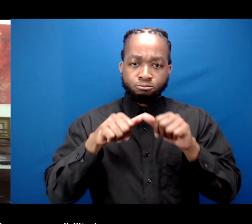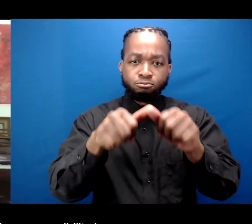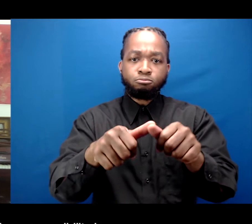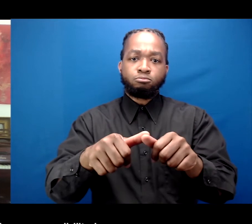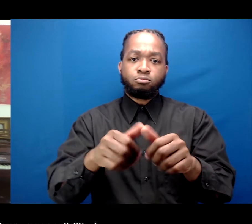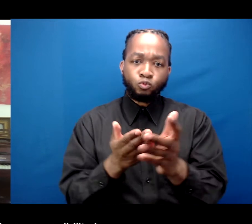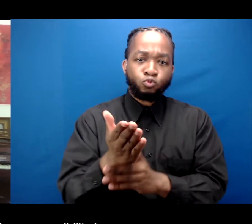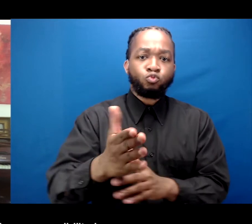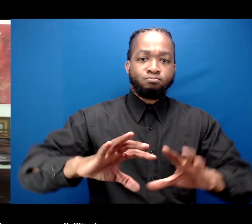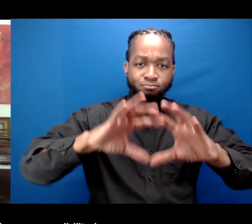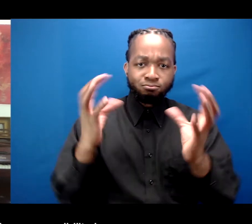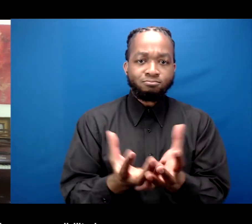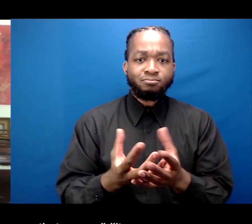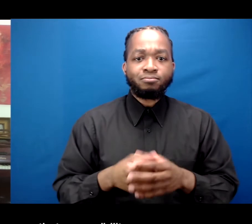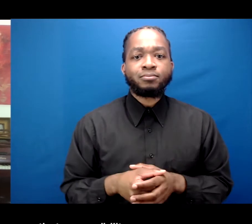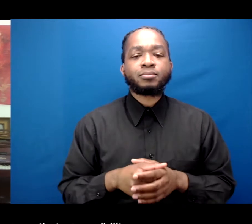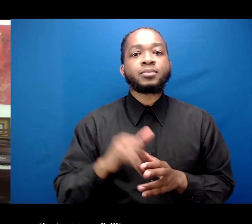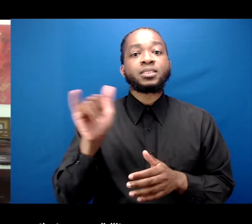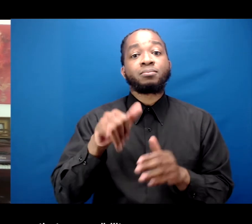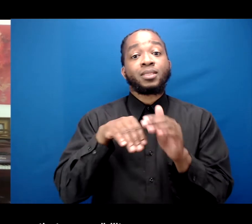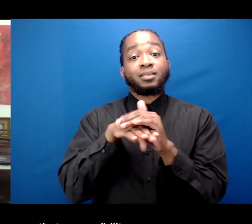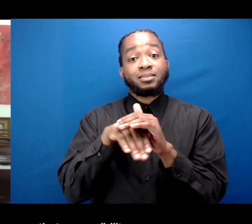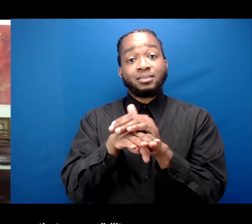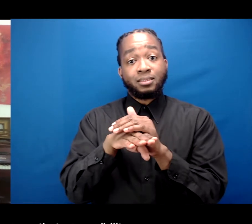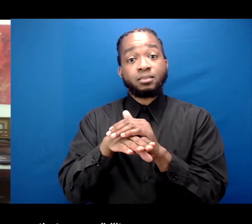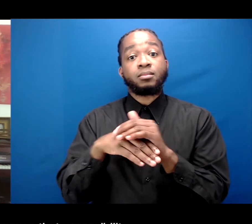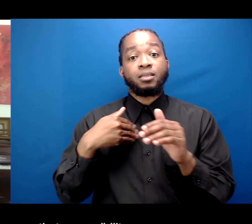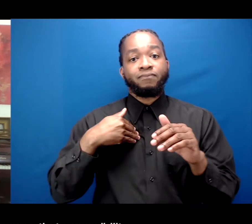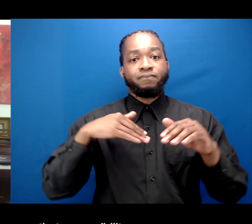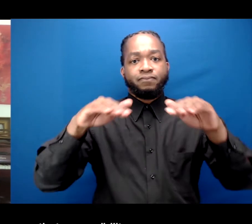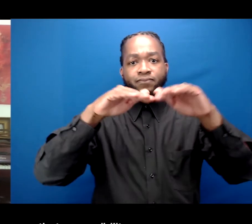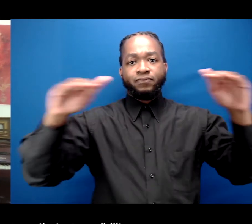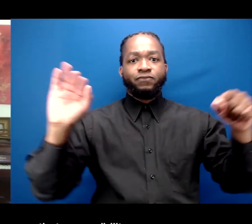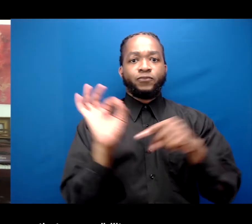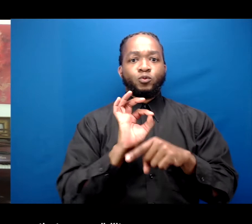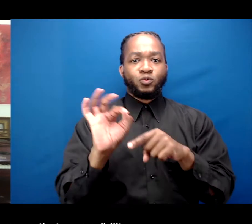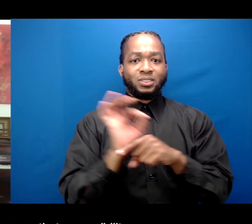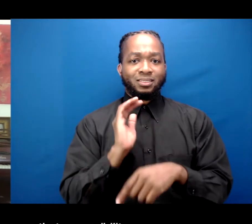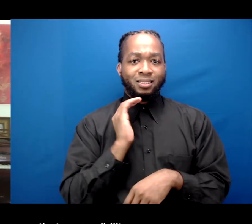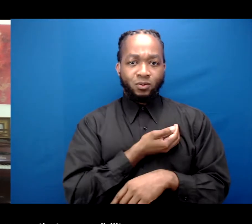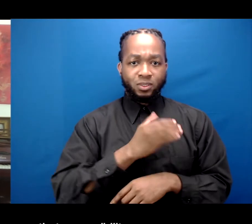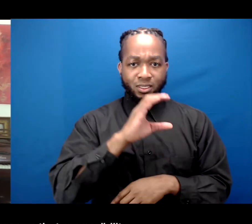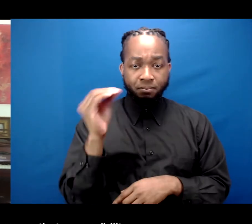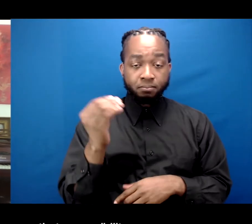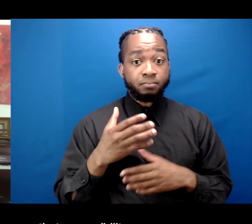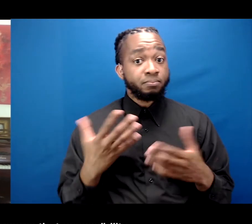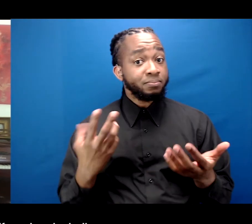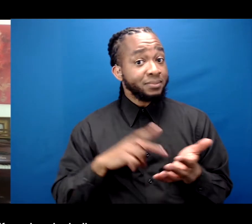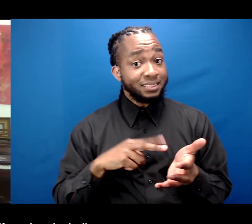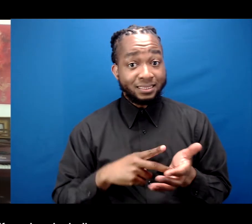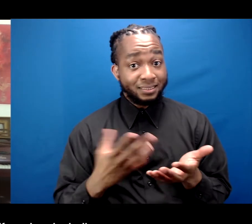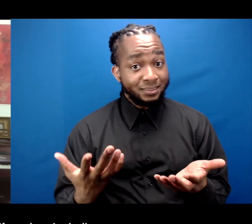horizontal function within the company. What does this mean? This means that accessibility is embedded into the different departments